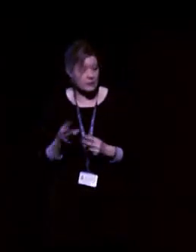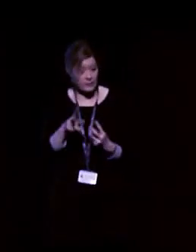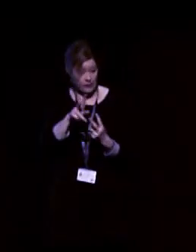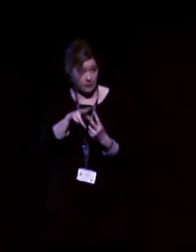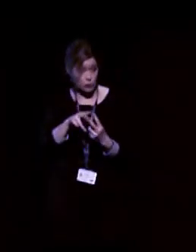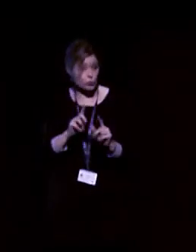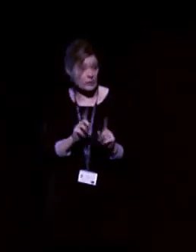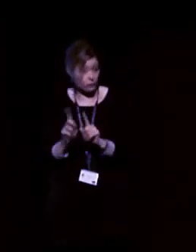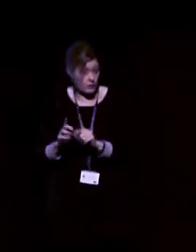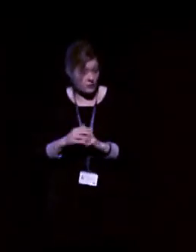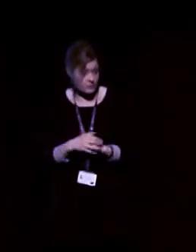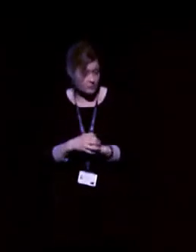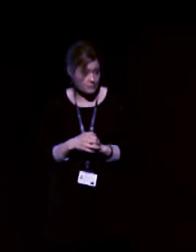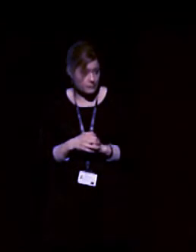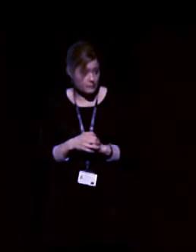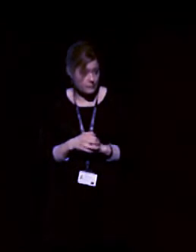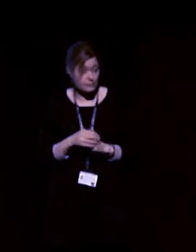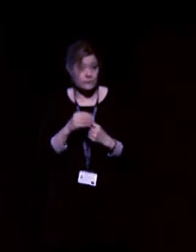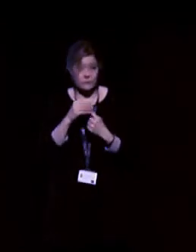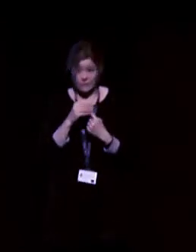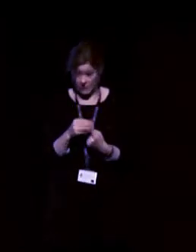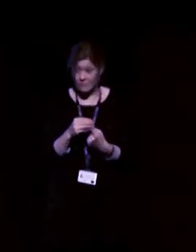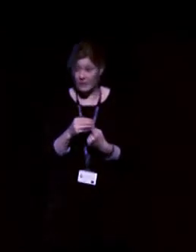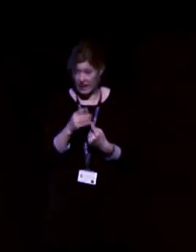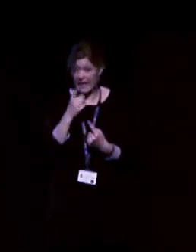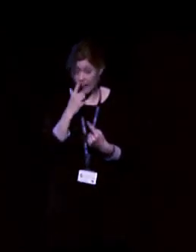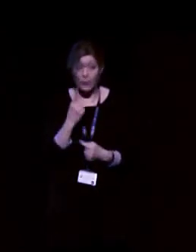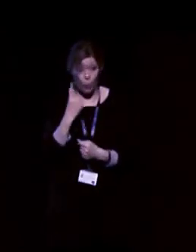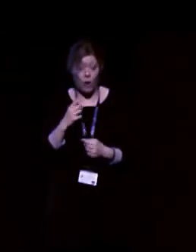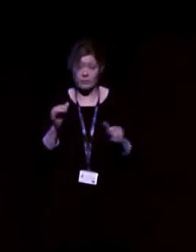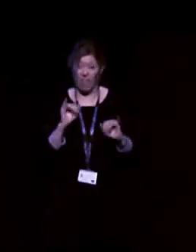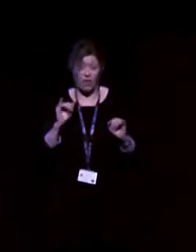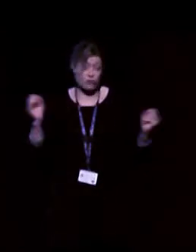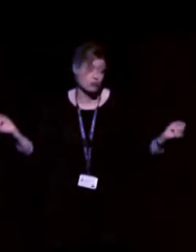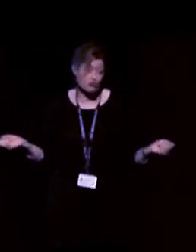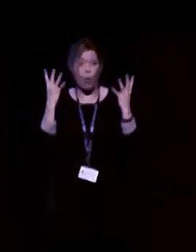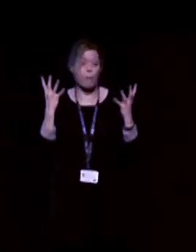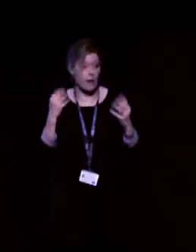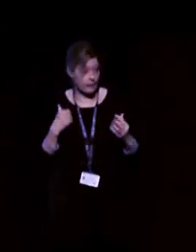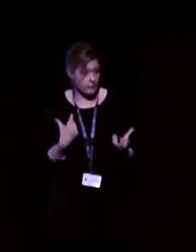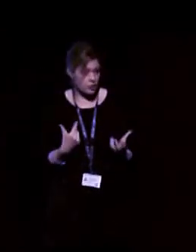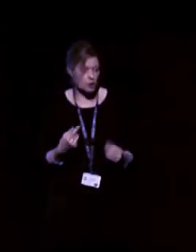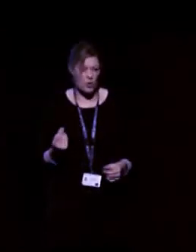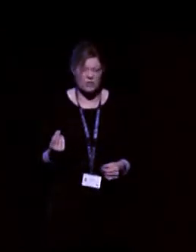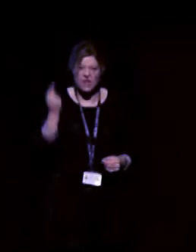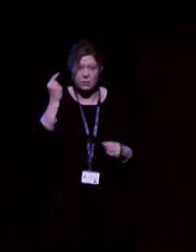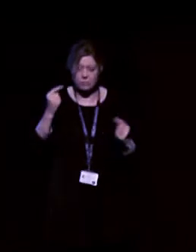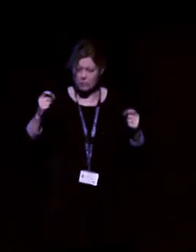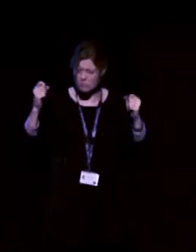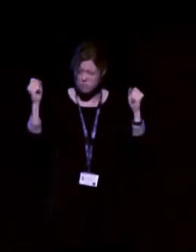forms. One can have an acute acoustic trauma, that is, one is exposed to a sudden loud